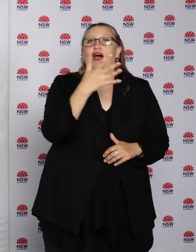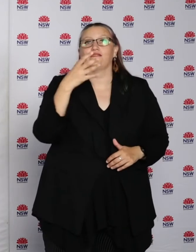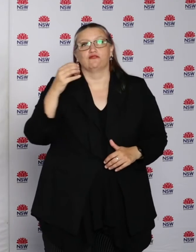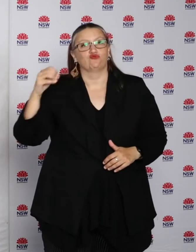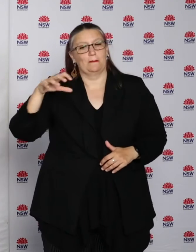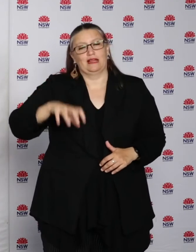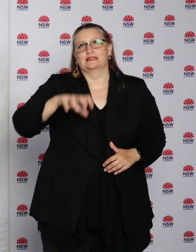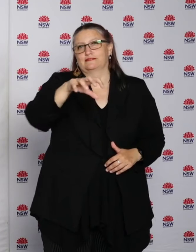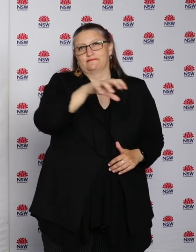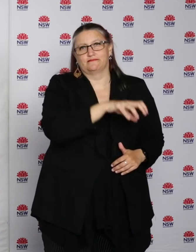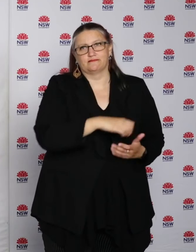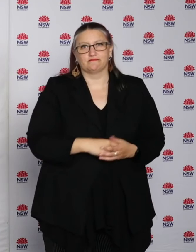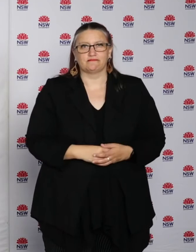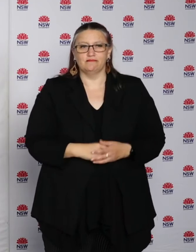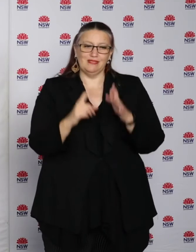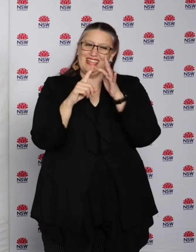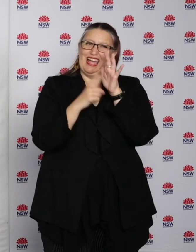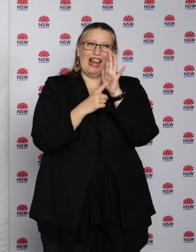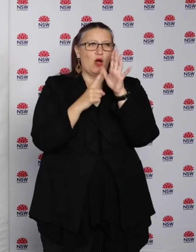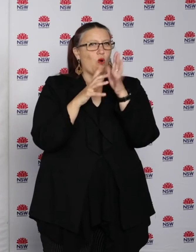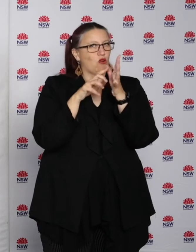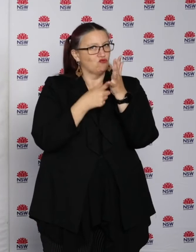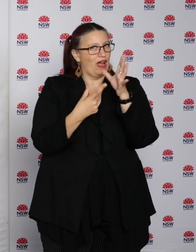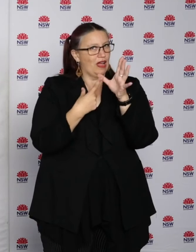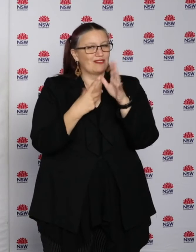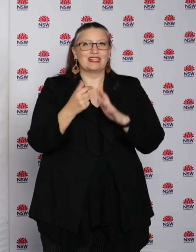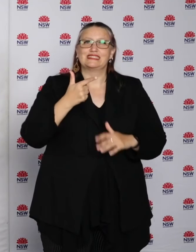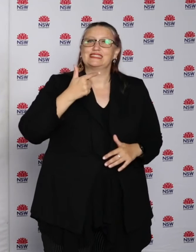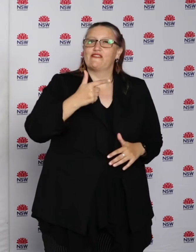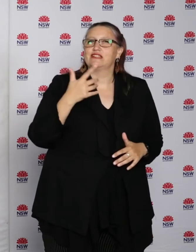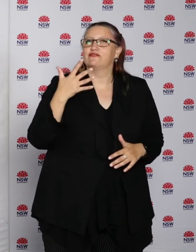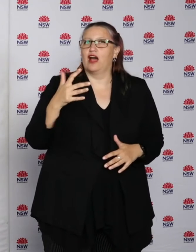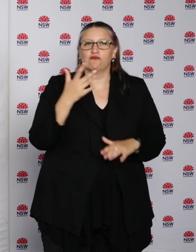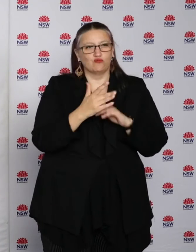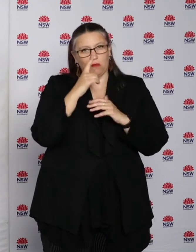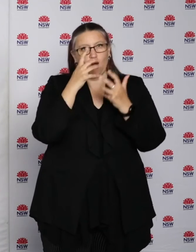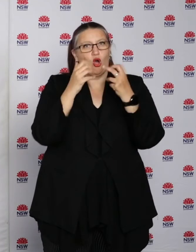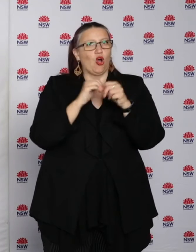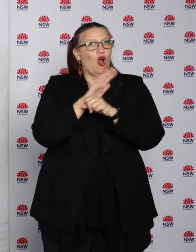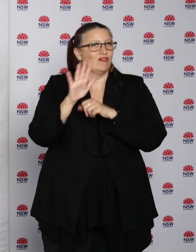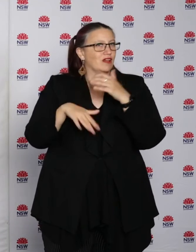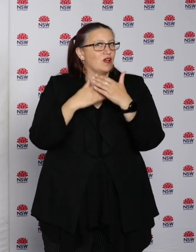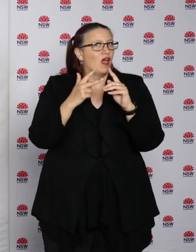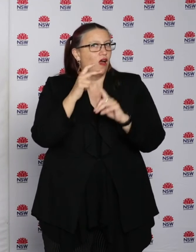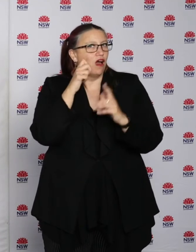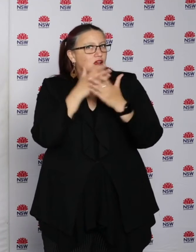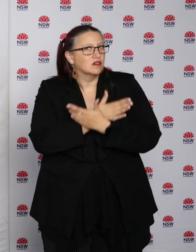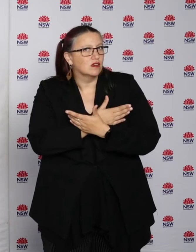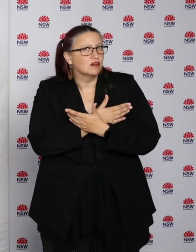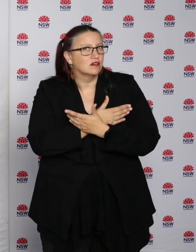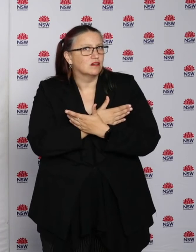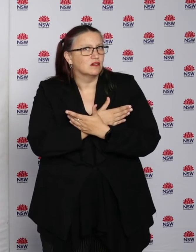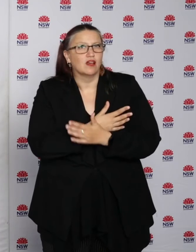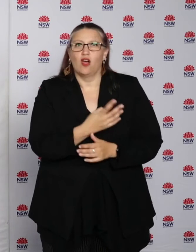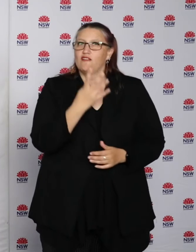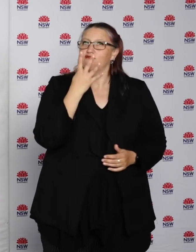now. In the Illawarra, there have been 75 new cases reported to 8 o'clock last night, including